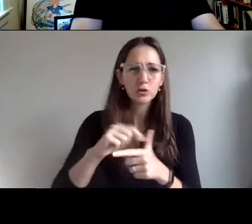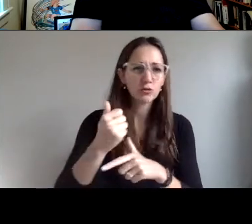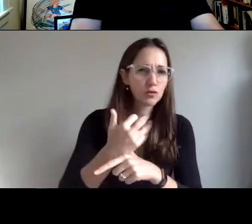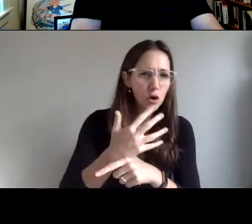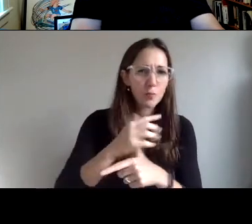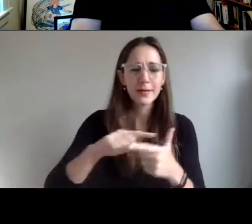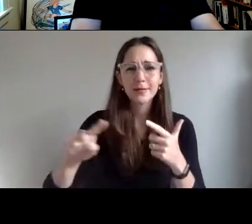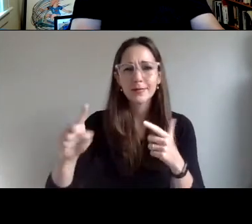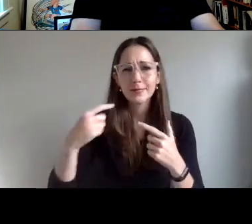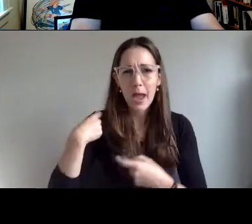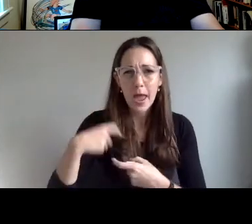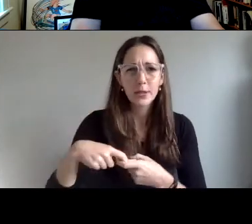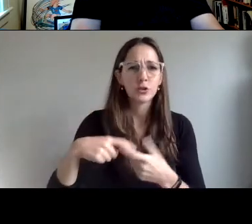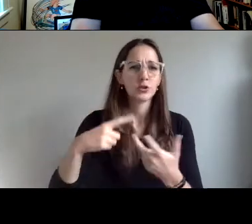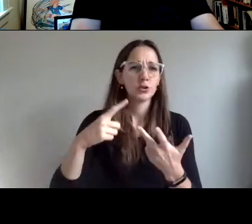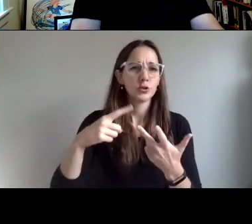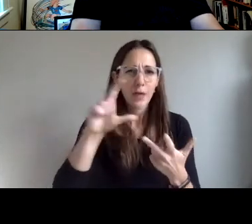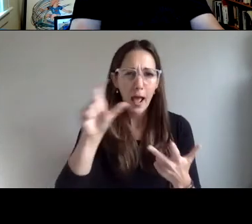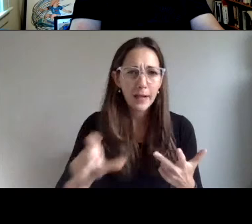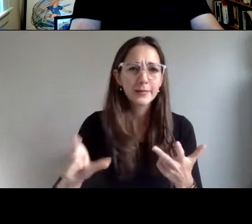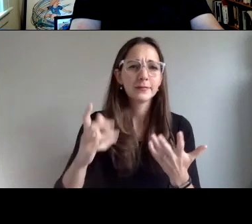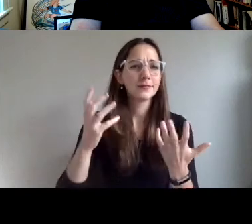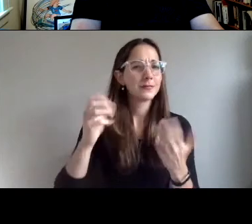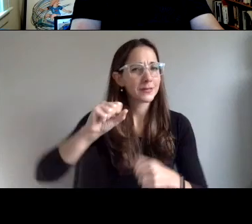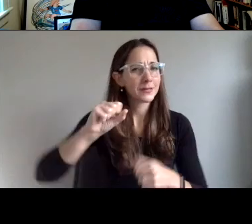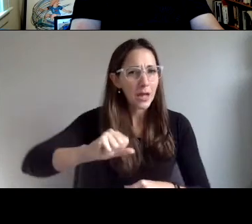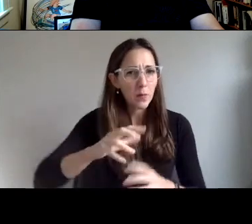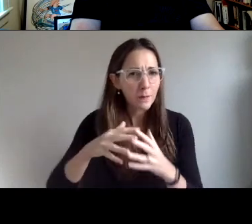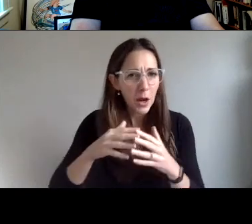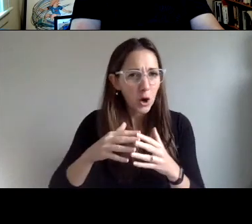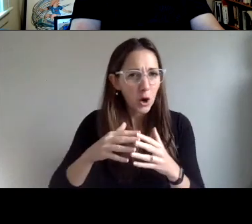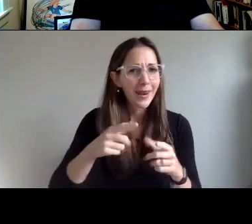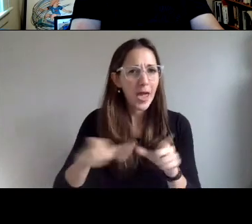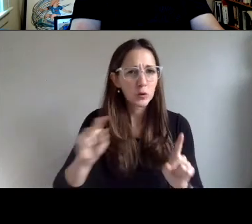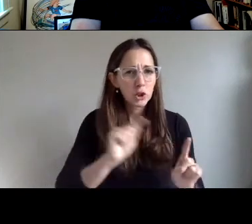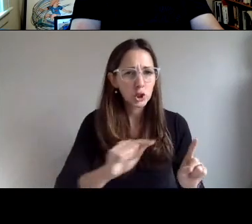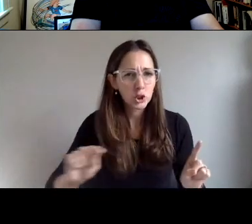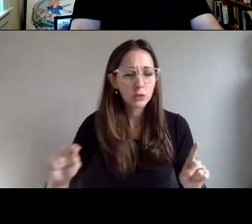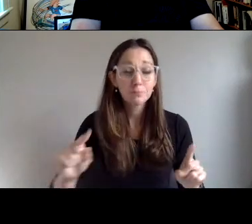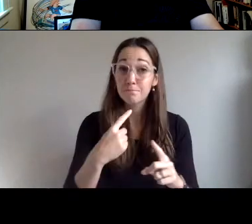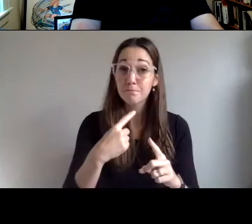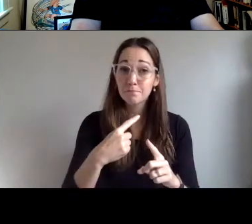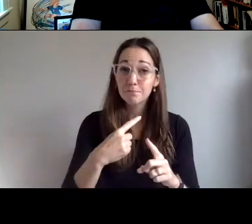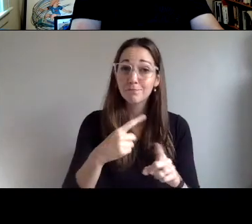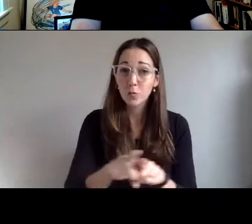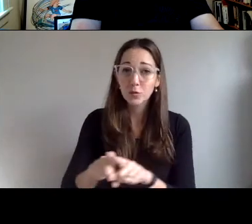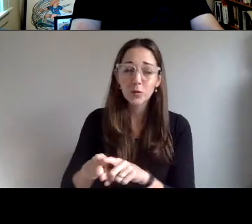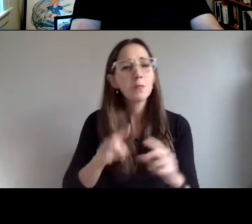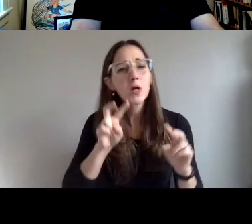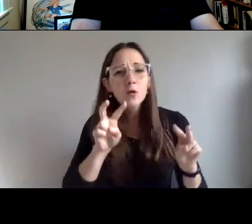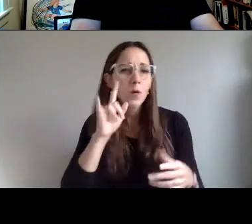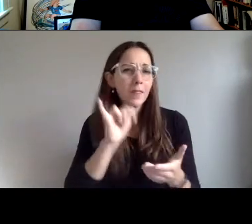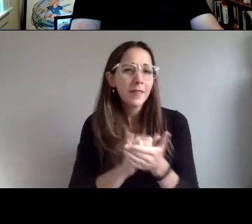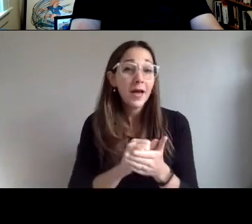as well as some South American languages later this year, first of next year. Wonderful.